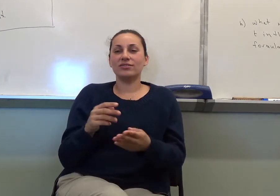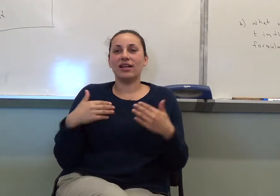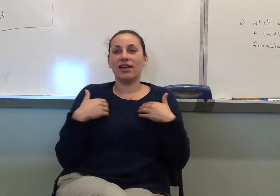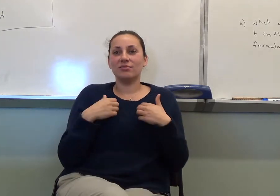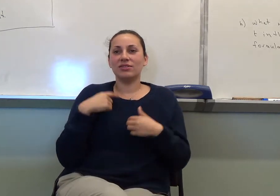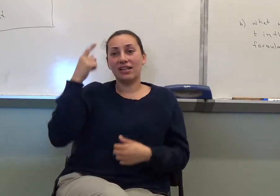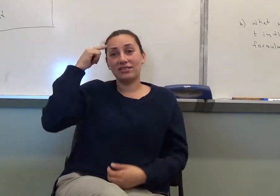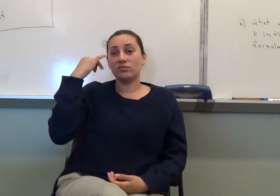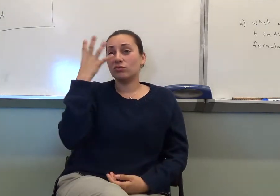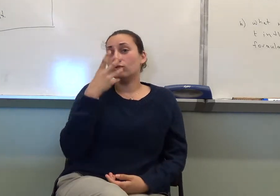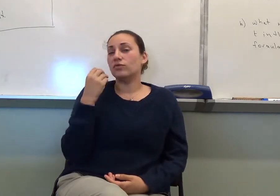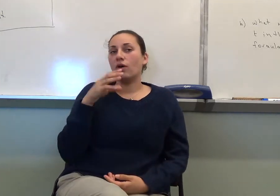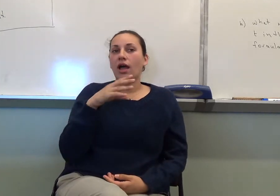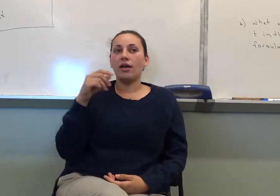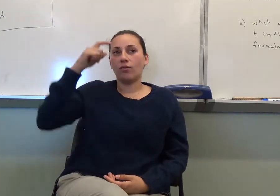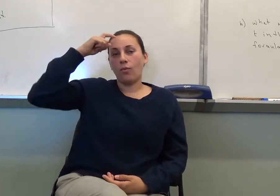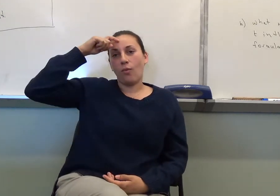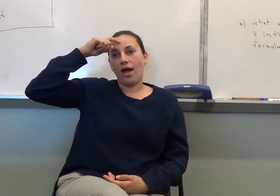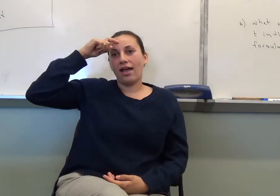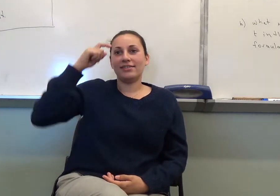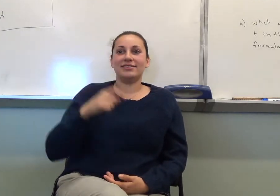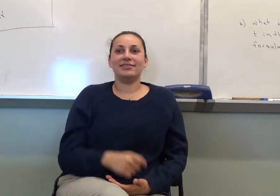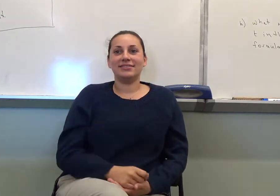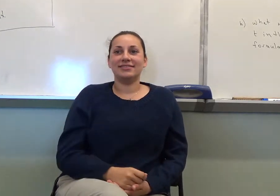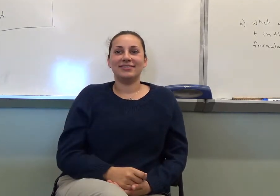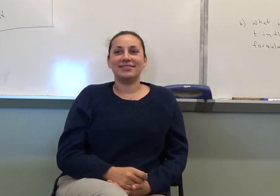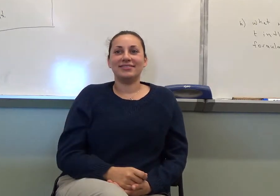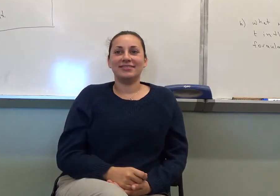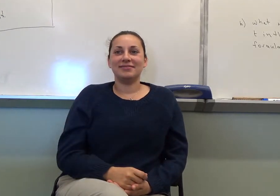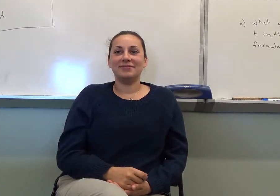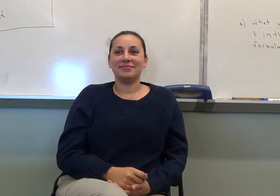out the numbers. All right, so let's